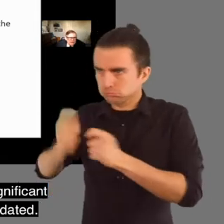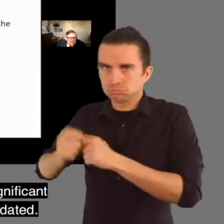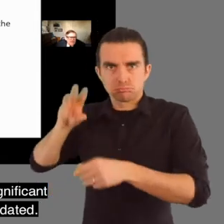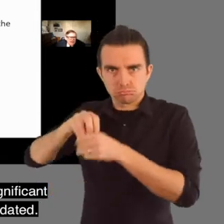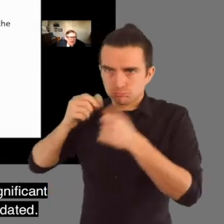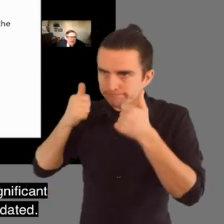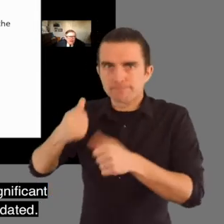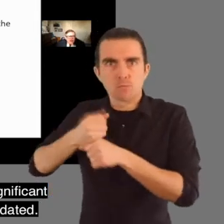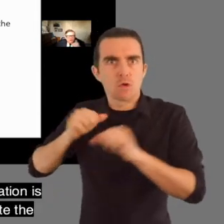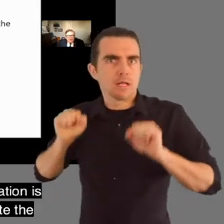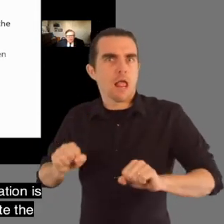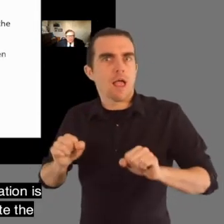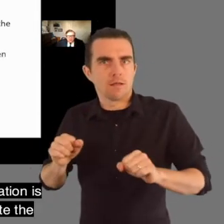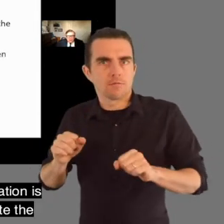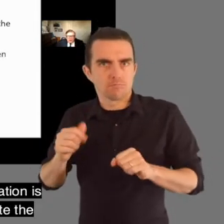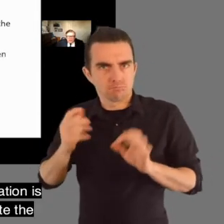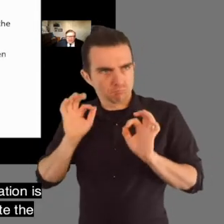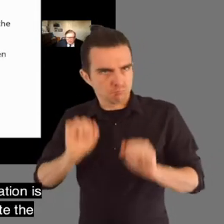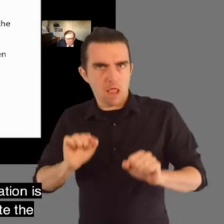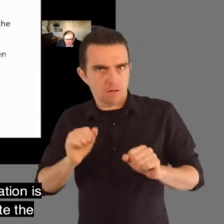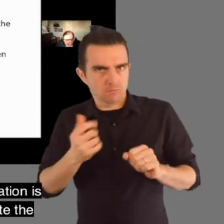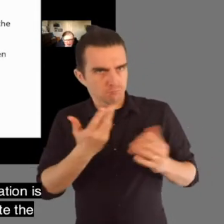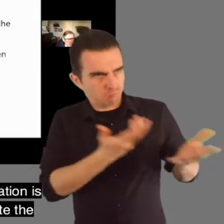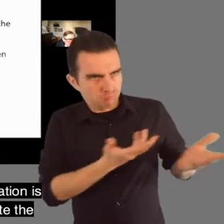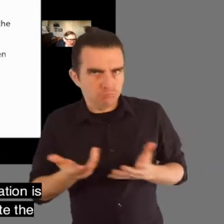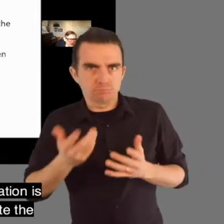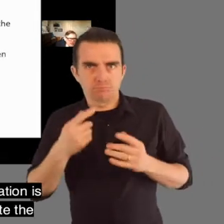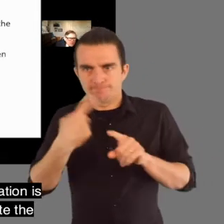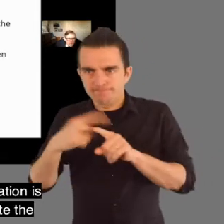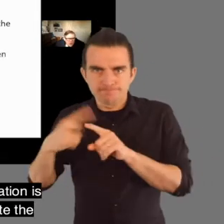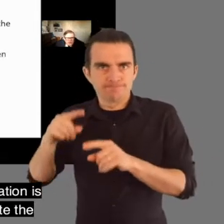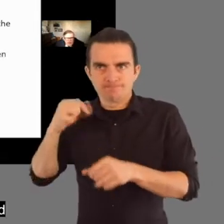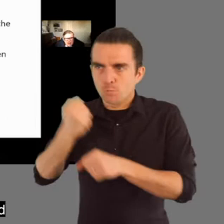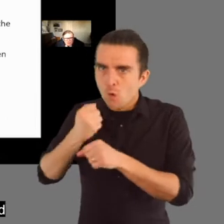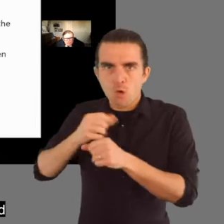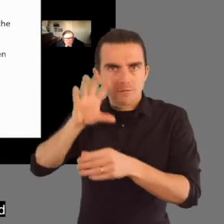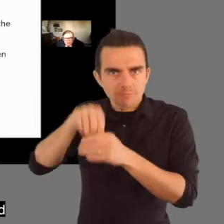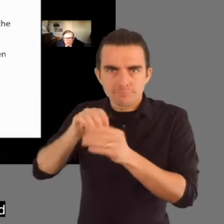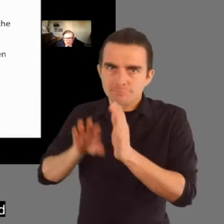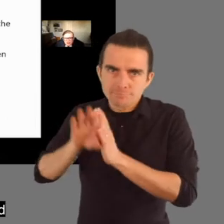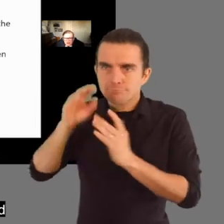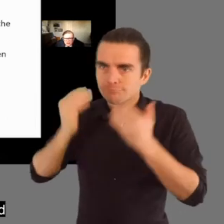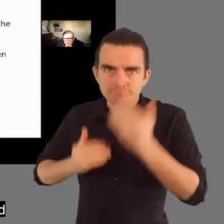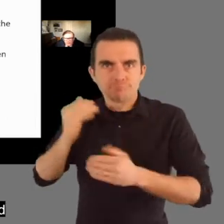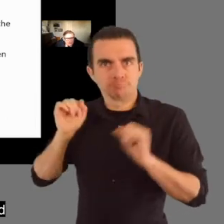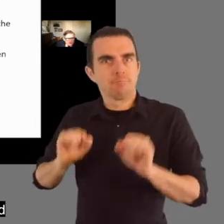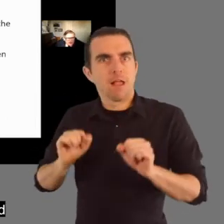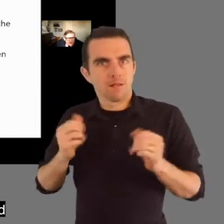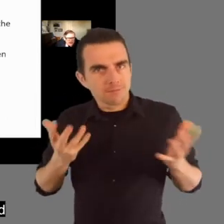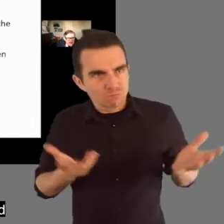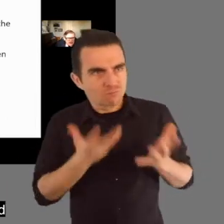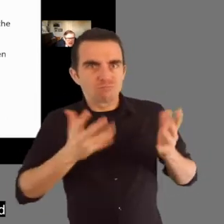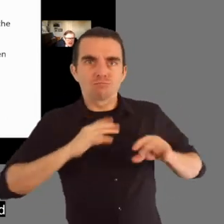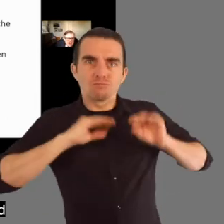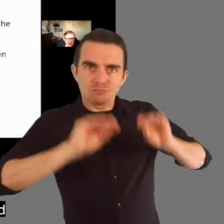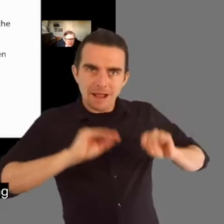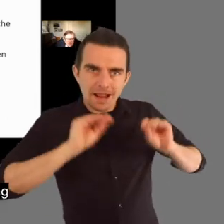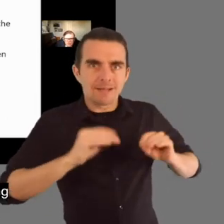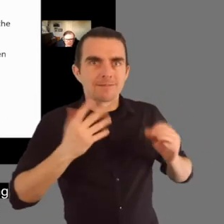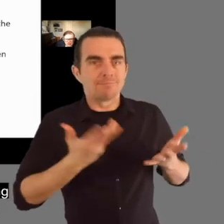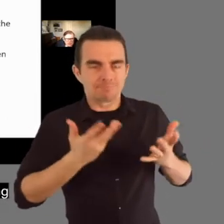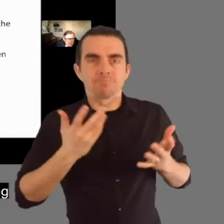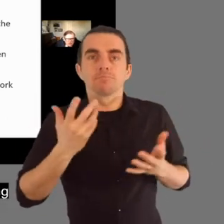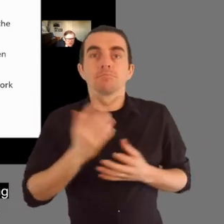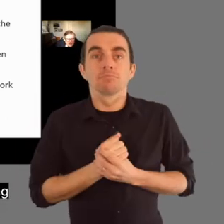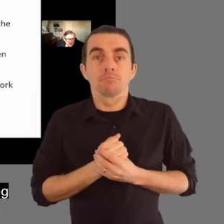accommodated. Ensure reasonable accommodation is provided. We've said that. Promote the acquisition by persons of the skills they need and